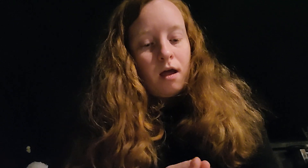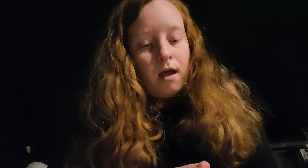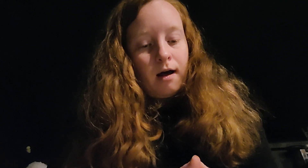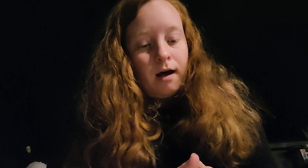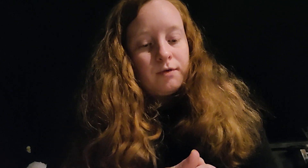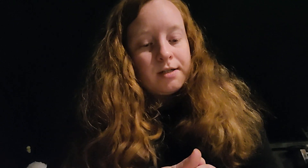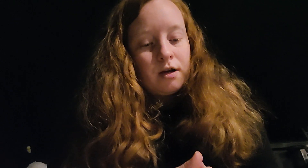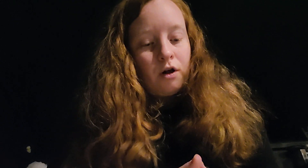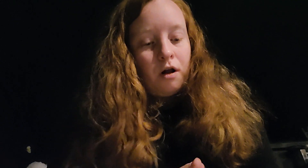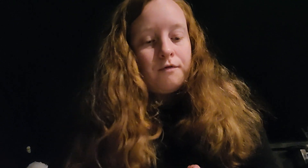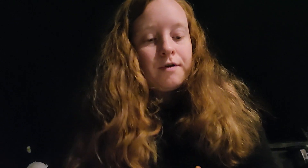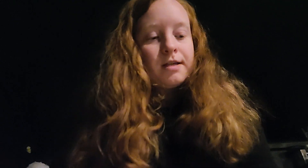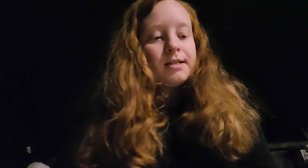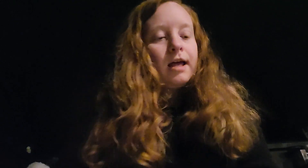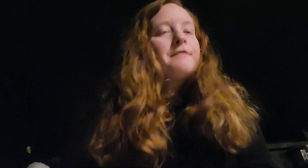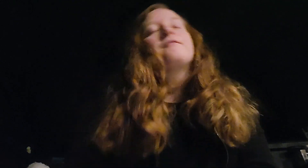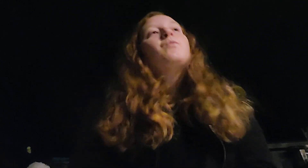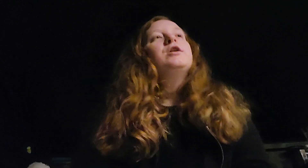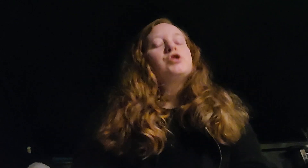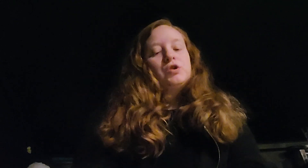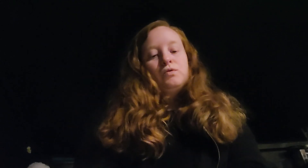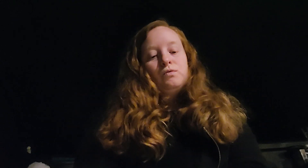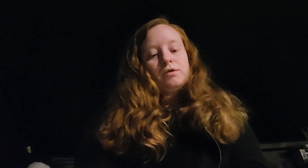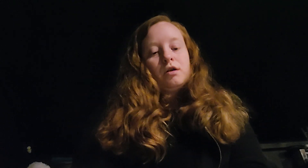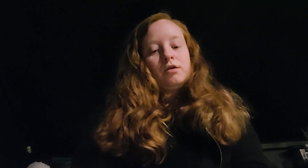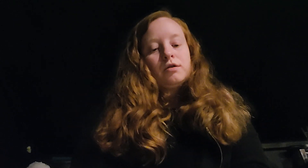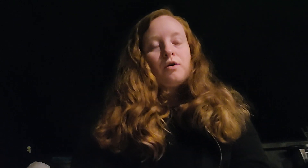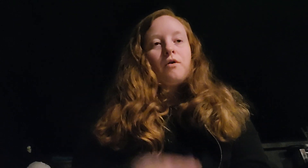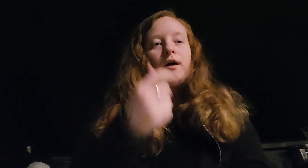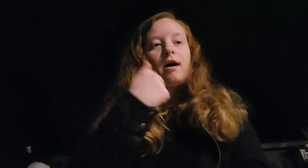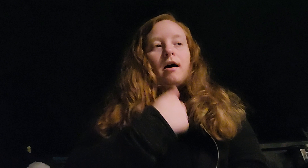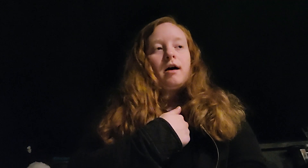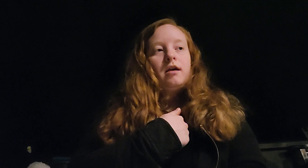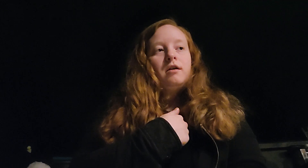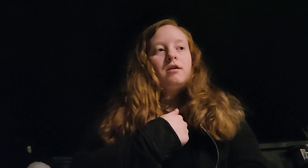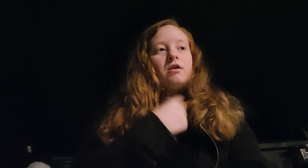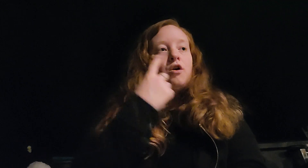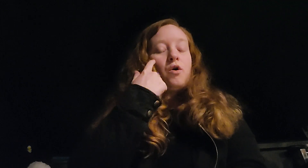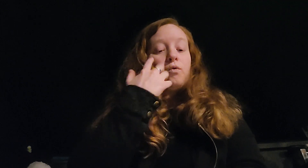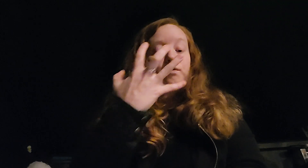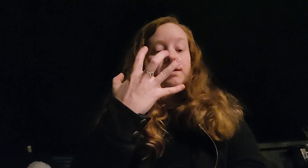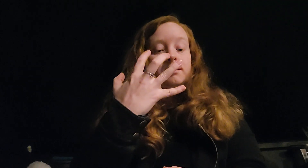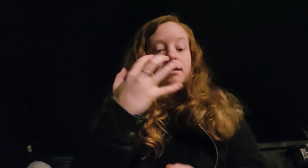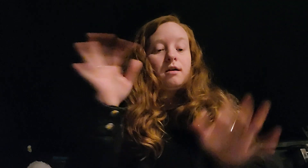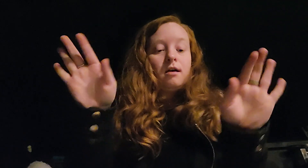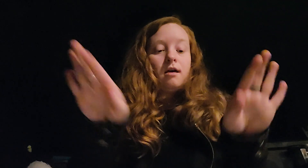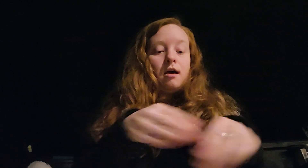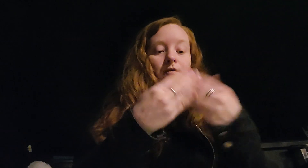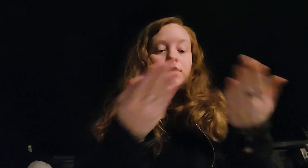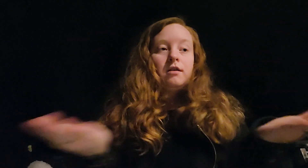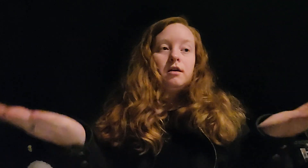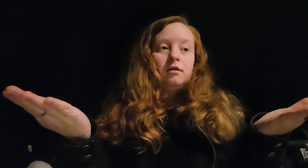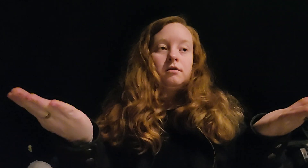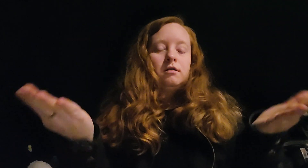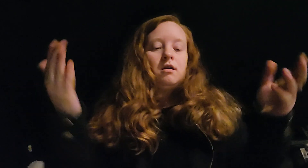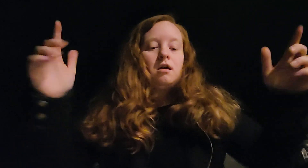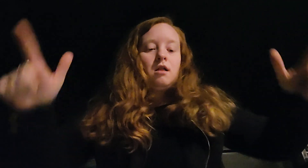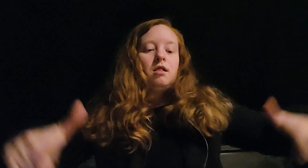And I risk it all for this life we choose. So I risk everything.